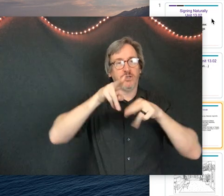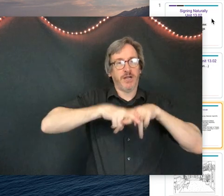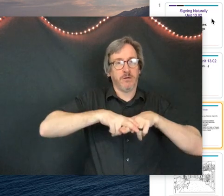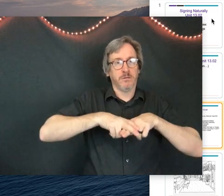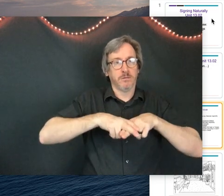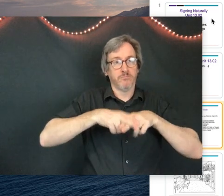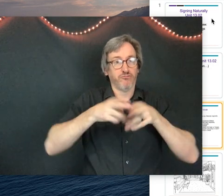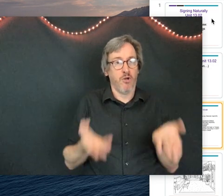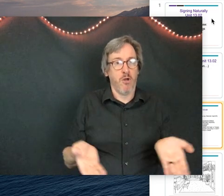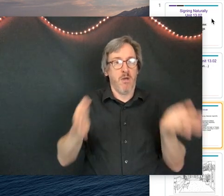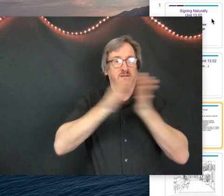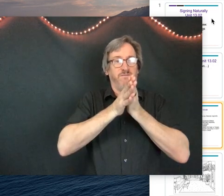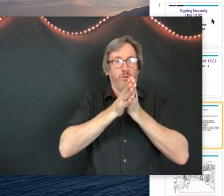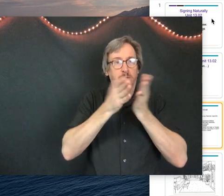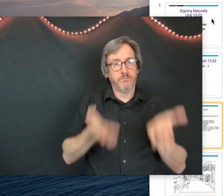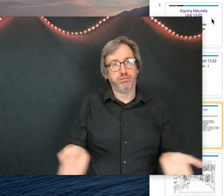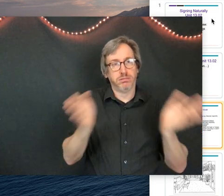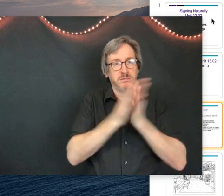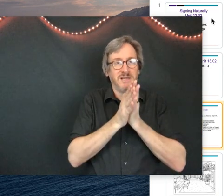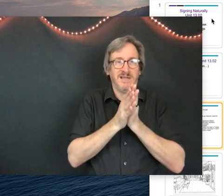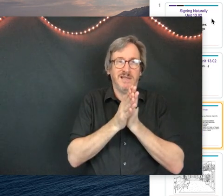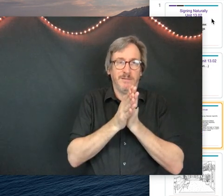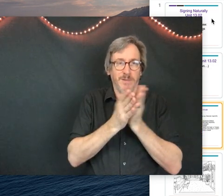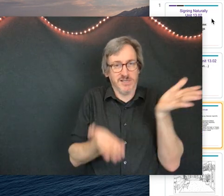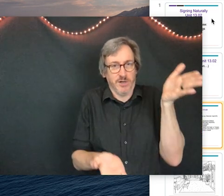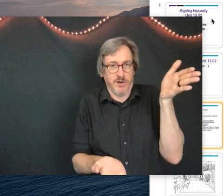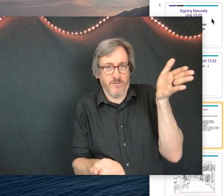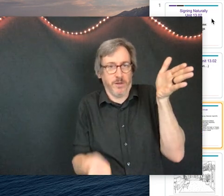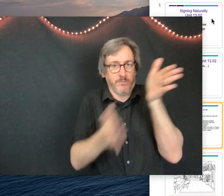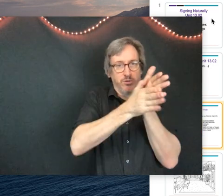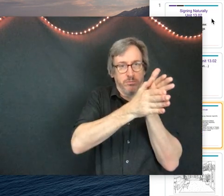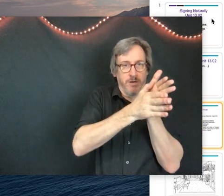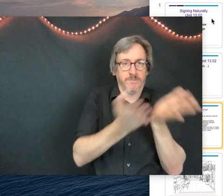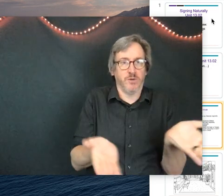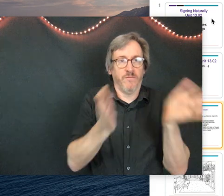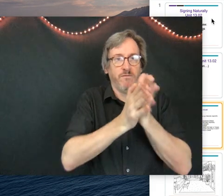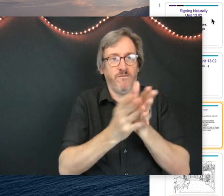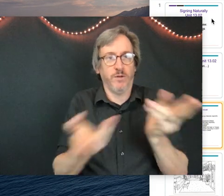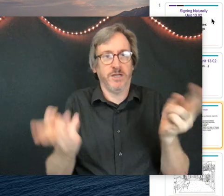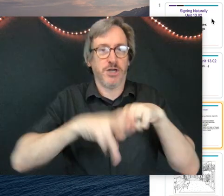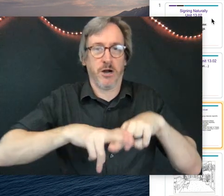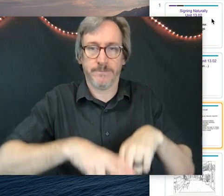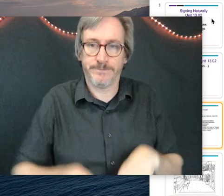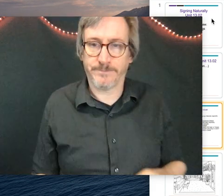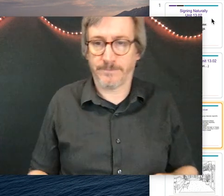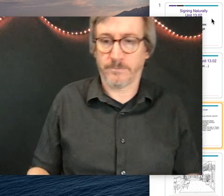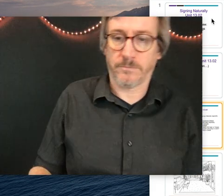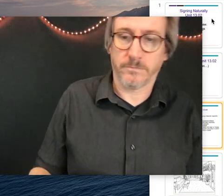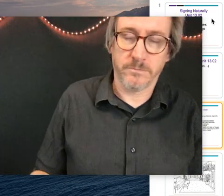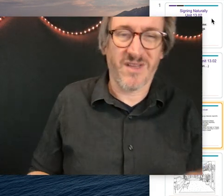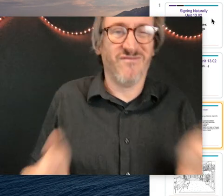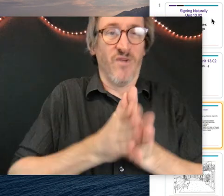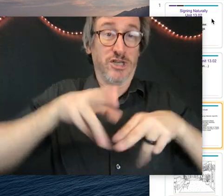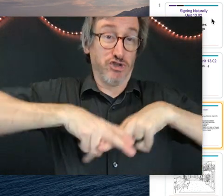Folding chair. Fold, because you know you fold it, right? So folding chair,